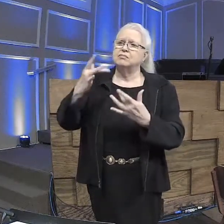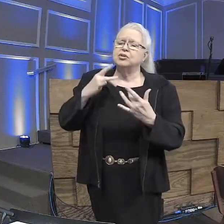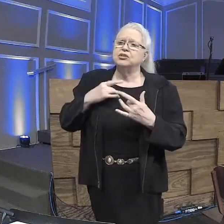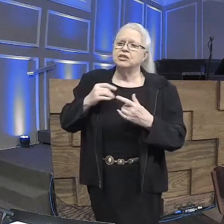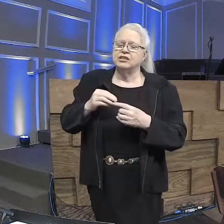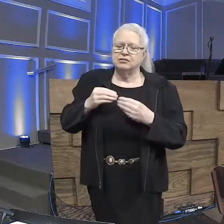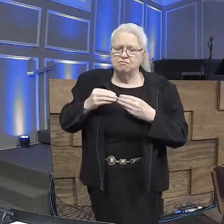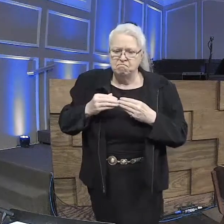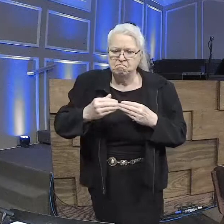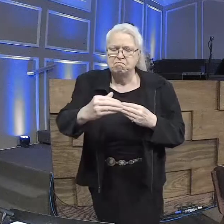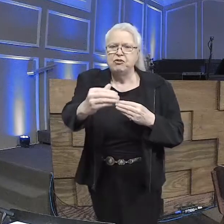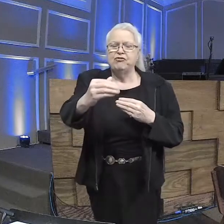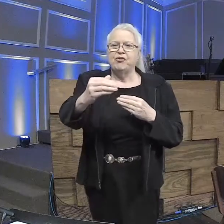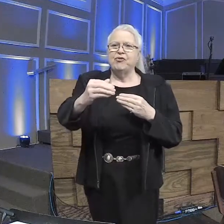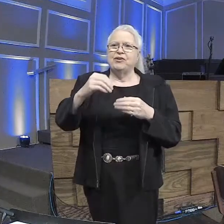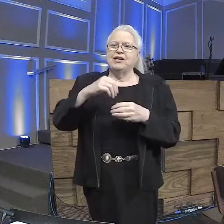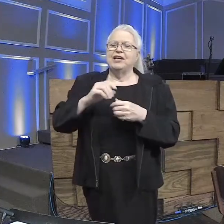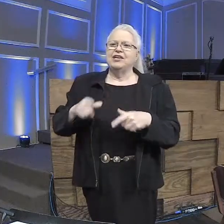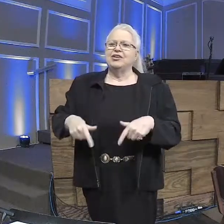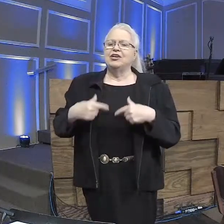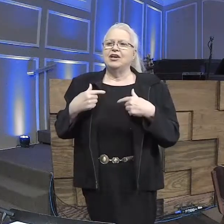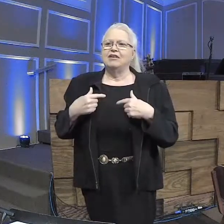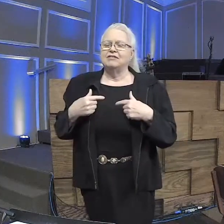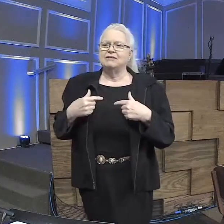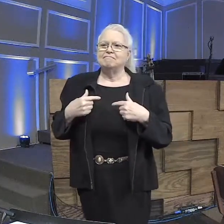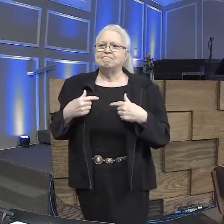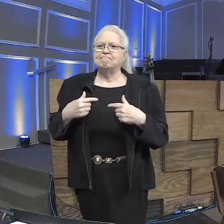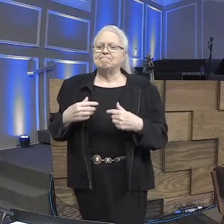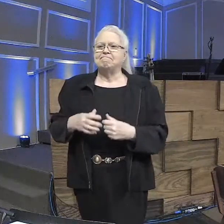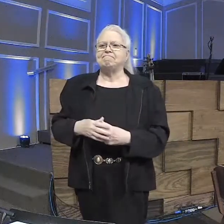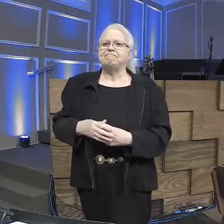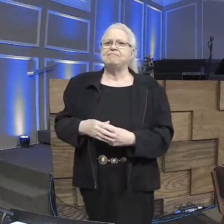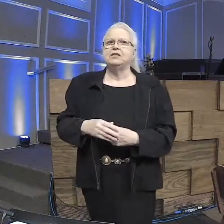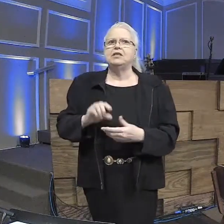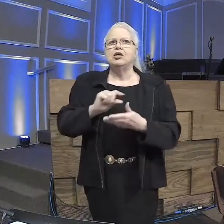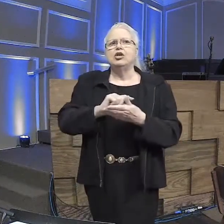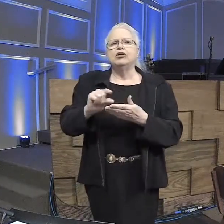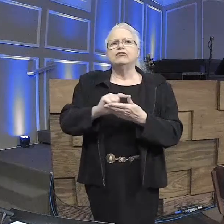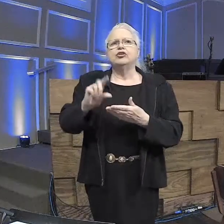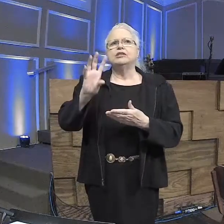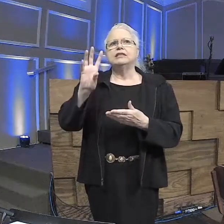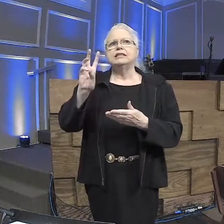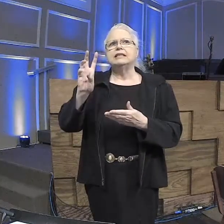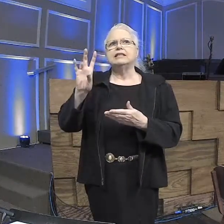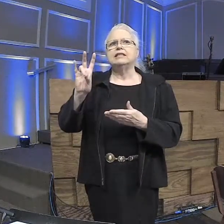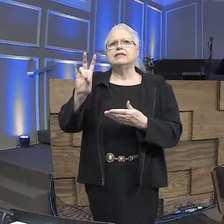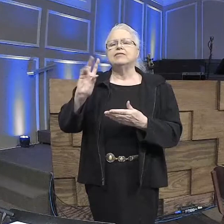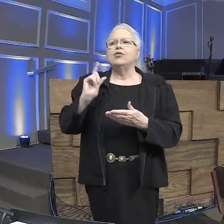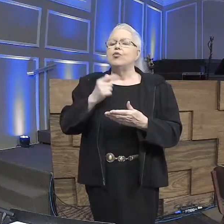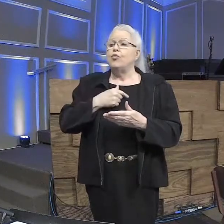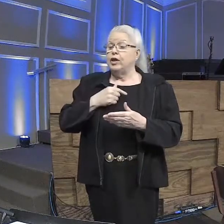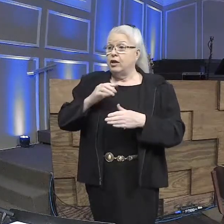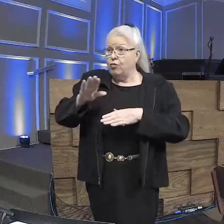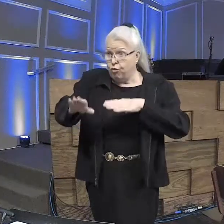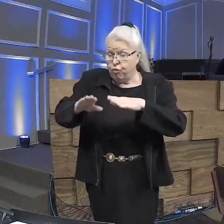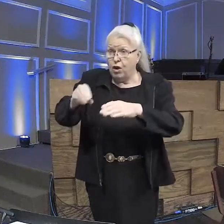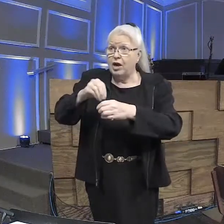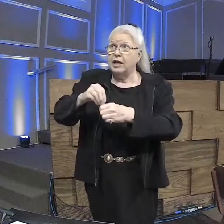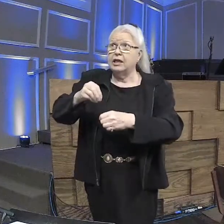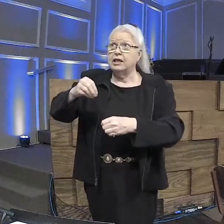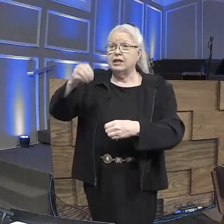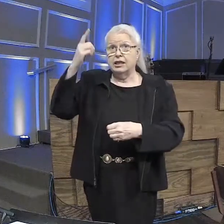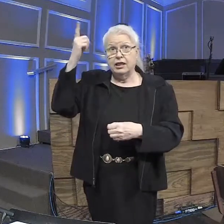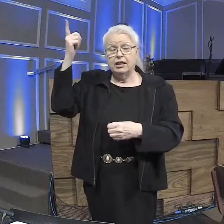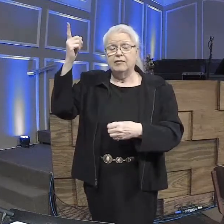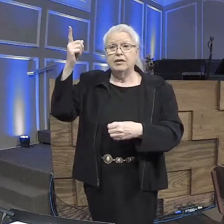unchanging purpose, but let's talk about our unifying practice. In verses 6 and 7, it says we're to walk in him. In other words, we're